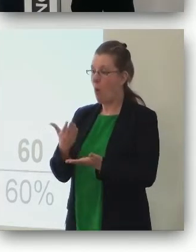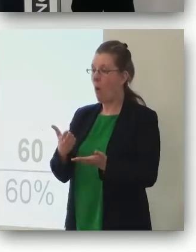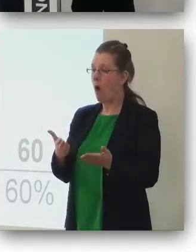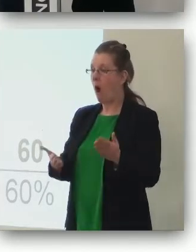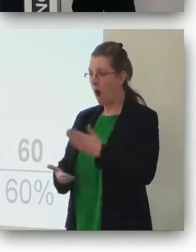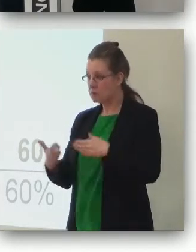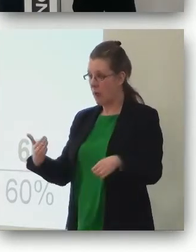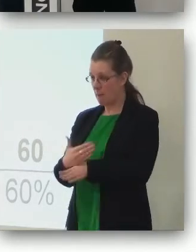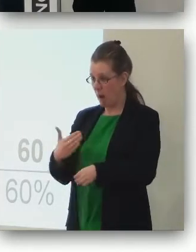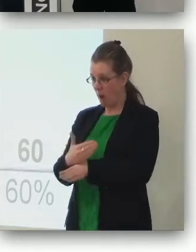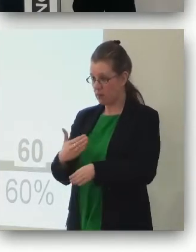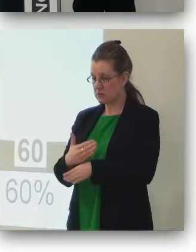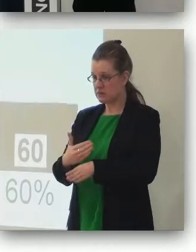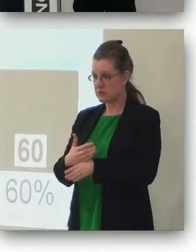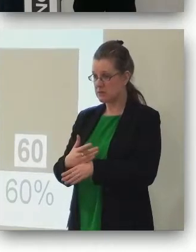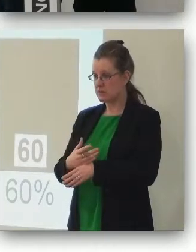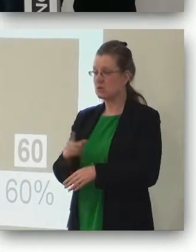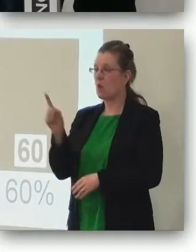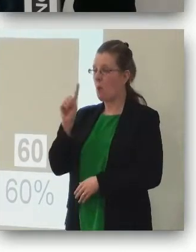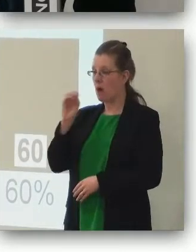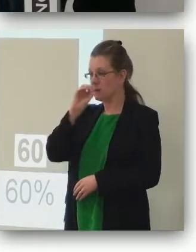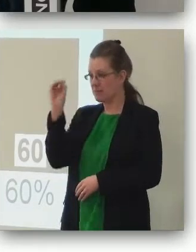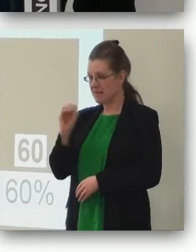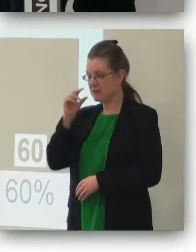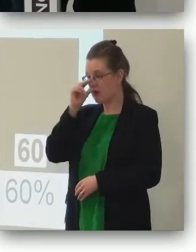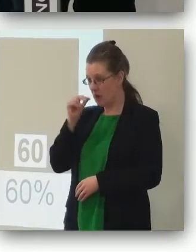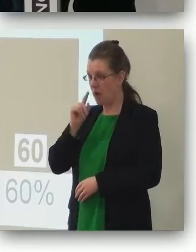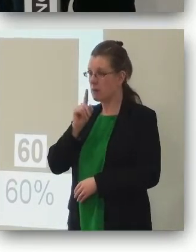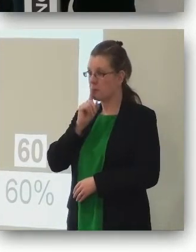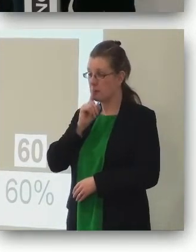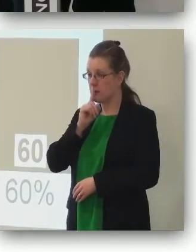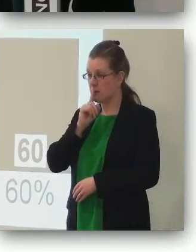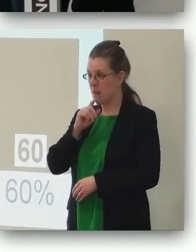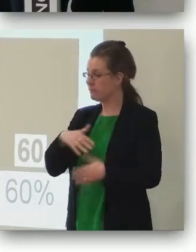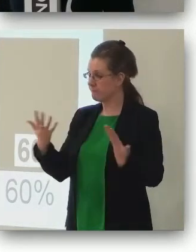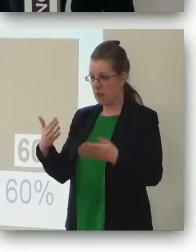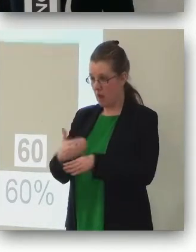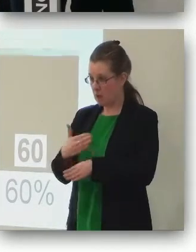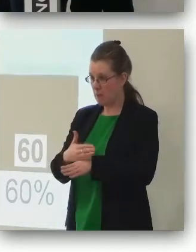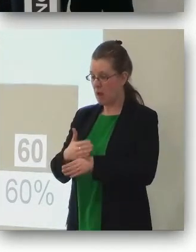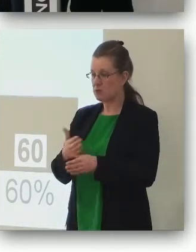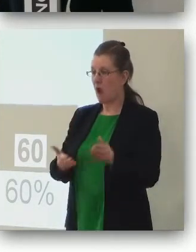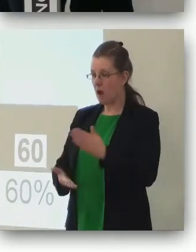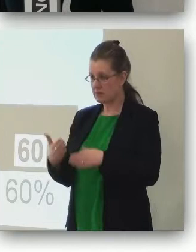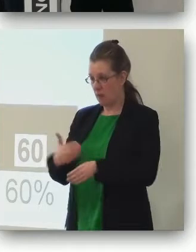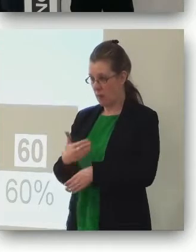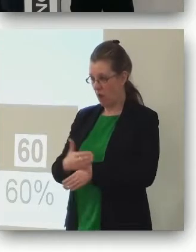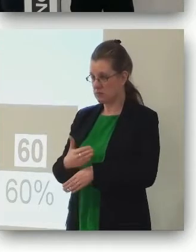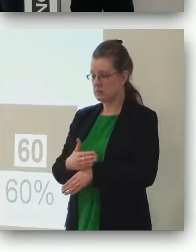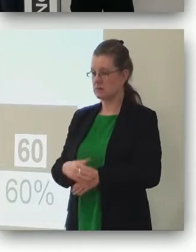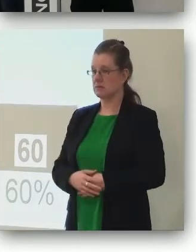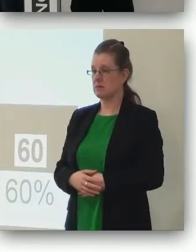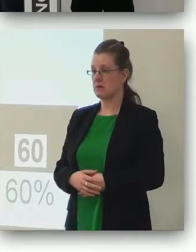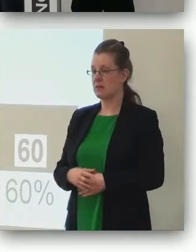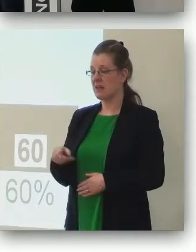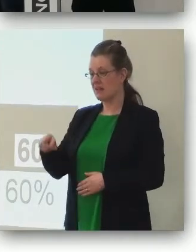underemployed? That's what percentage of young people are unemployed or underemployed?